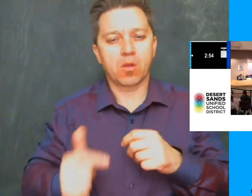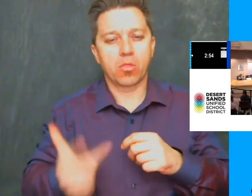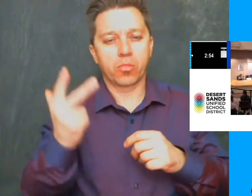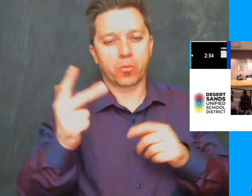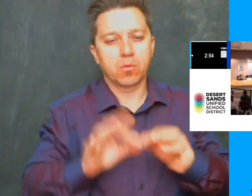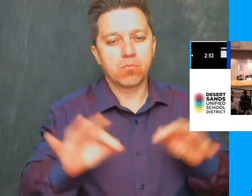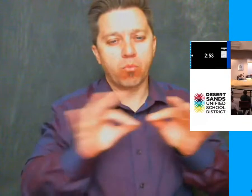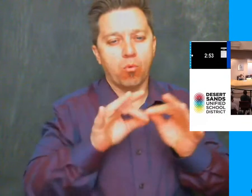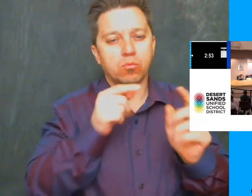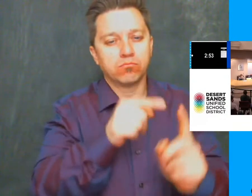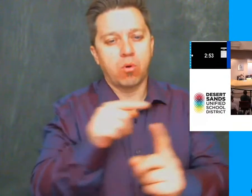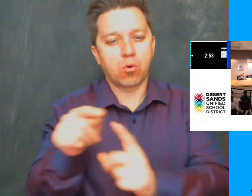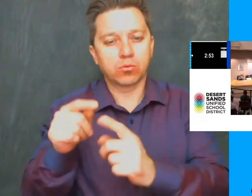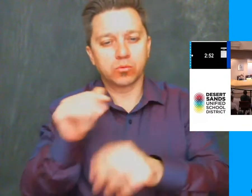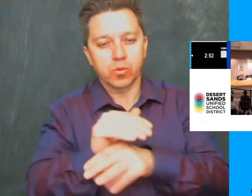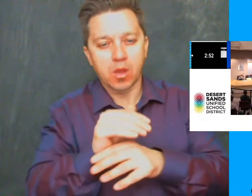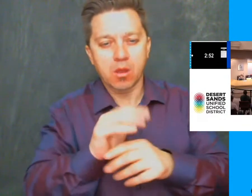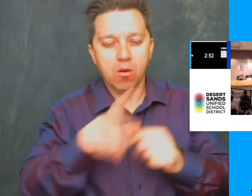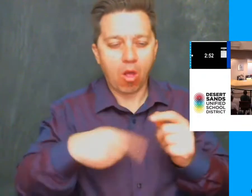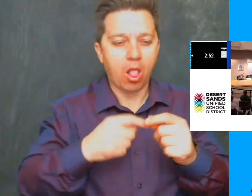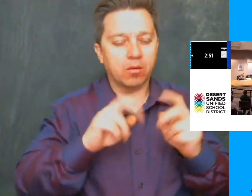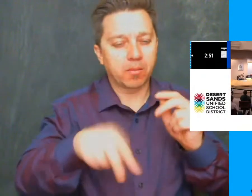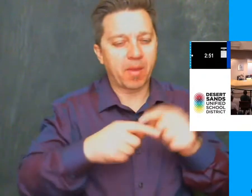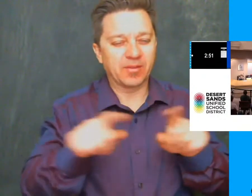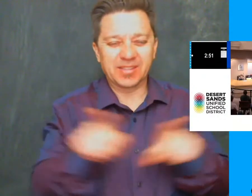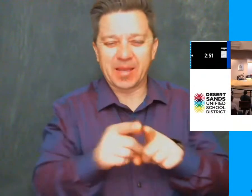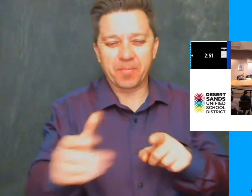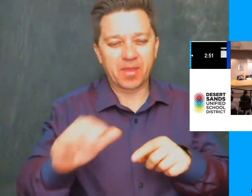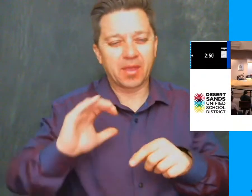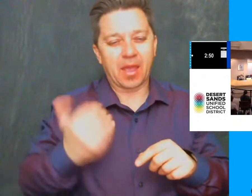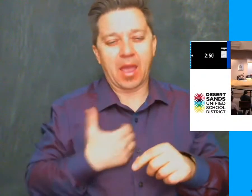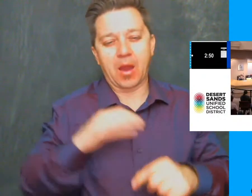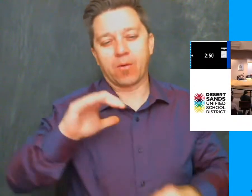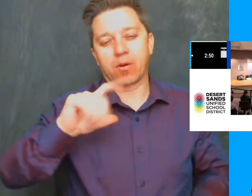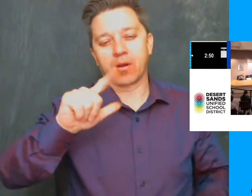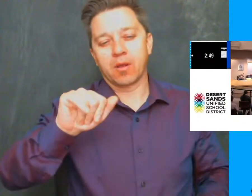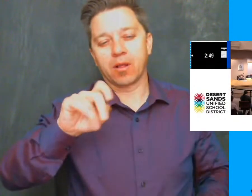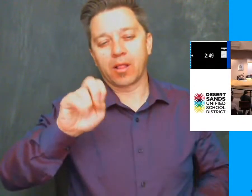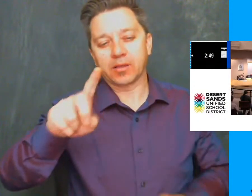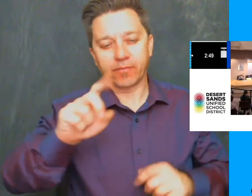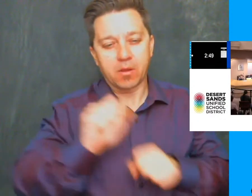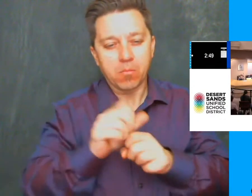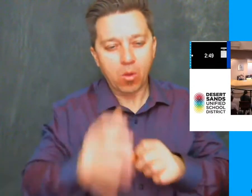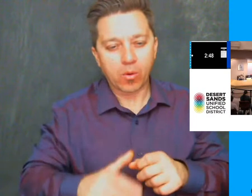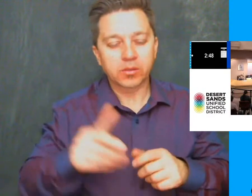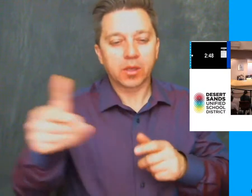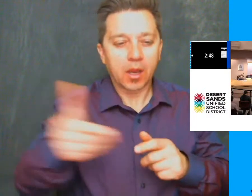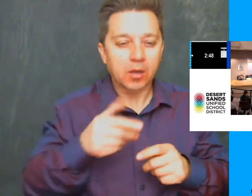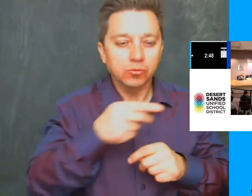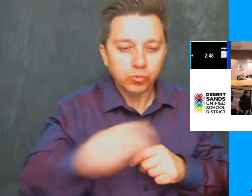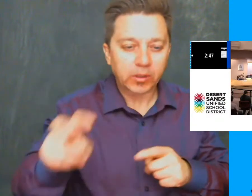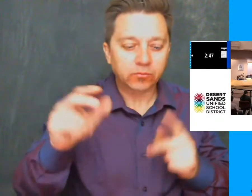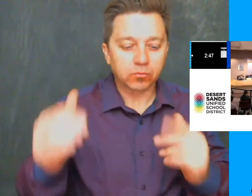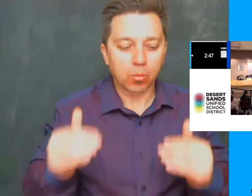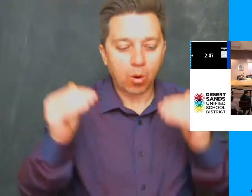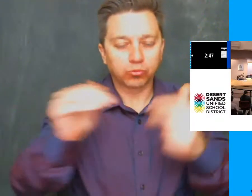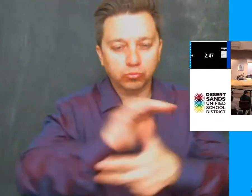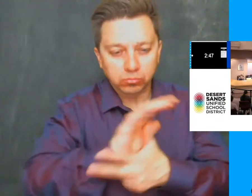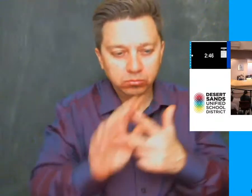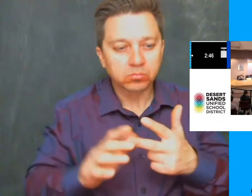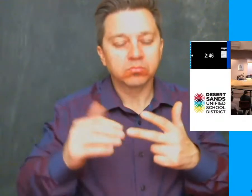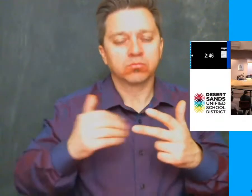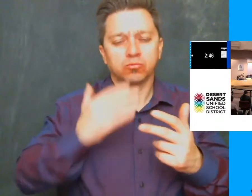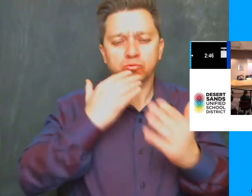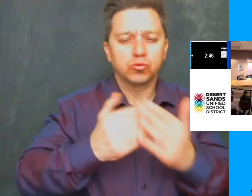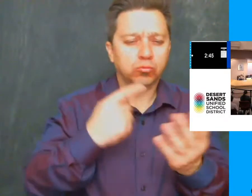tonight, all revolving around the same thing, our classified employees. Hiring and transfers and promotions. We had a good